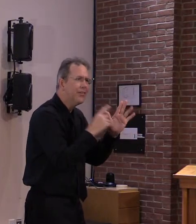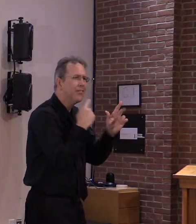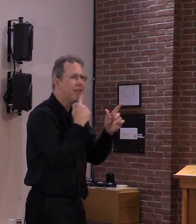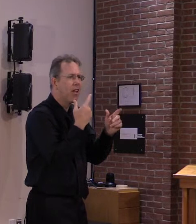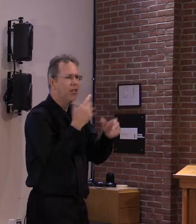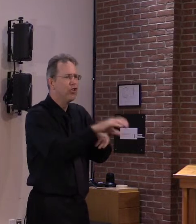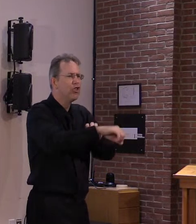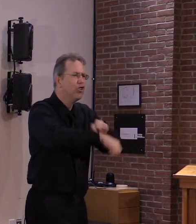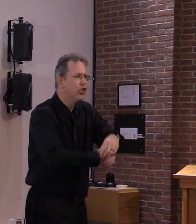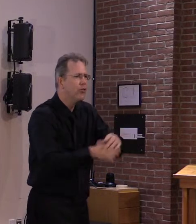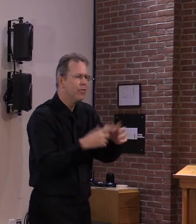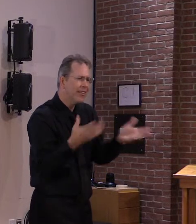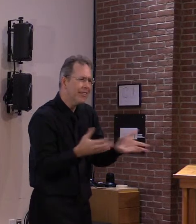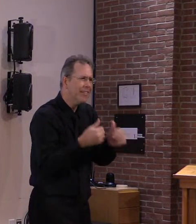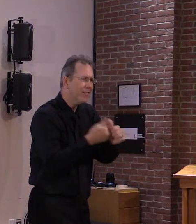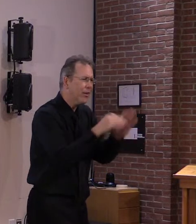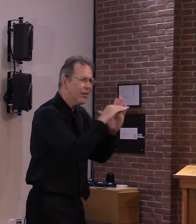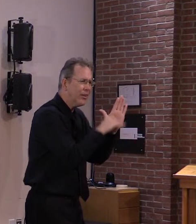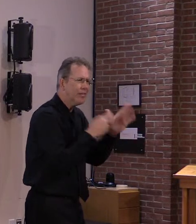All right, well, thank you very much.